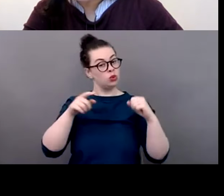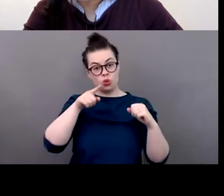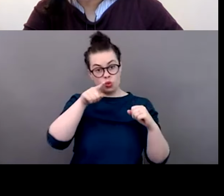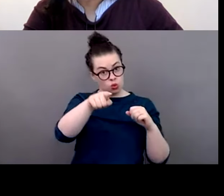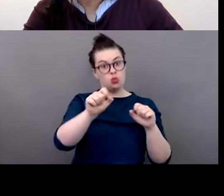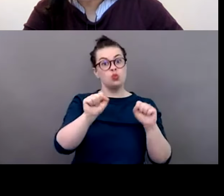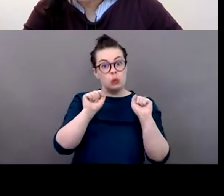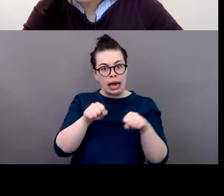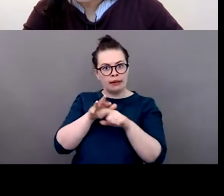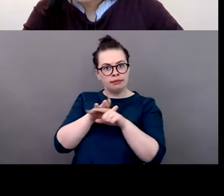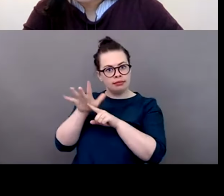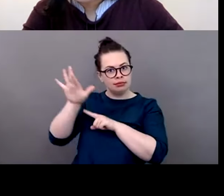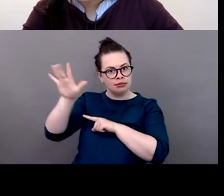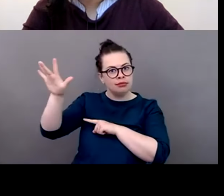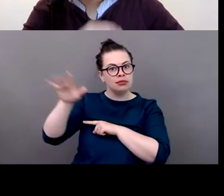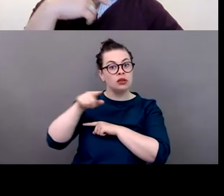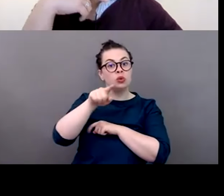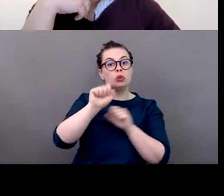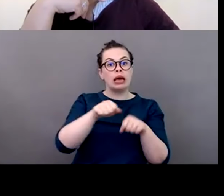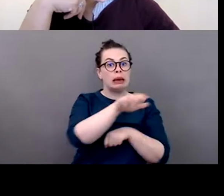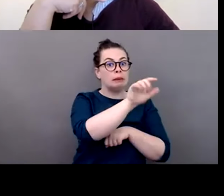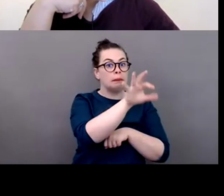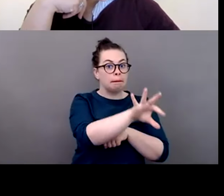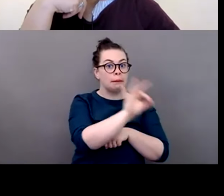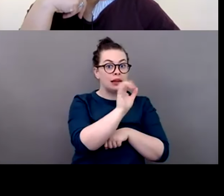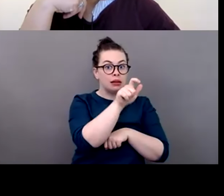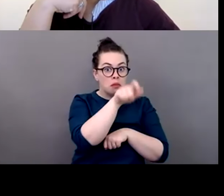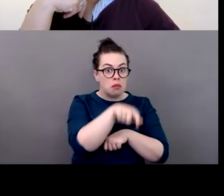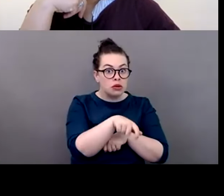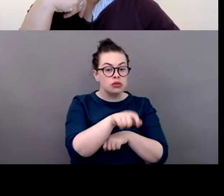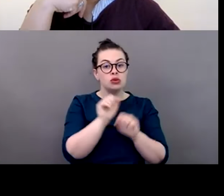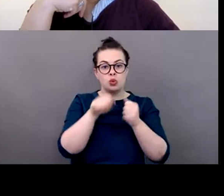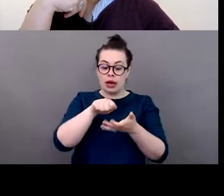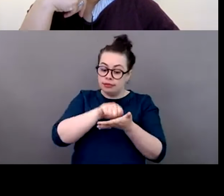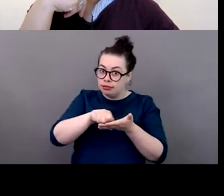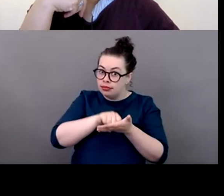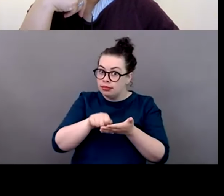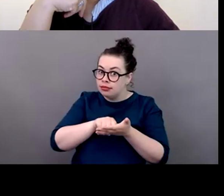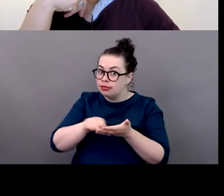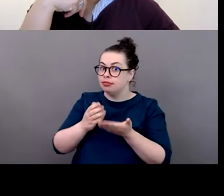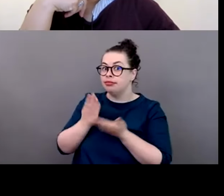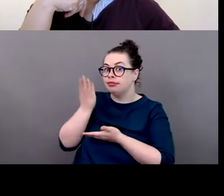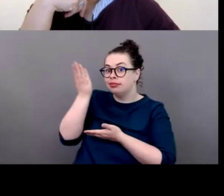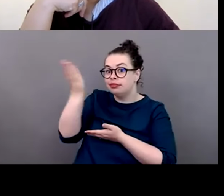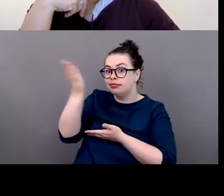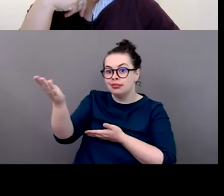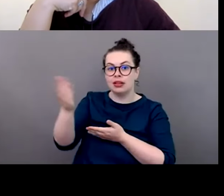client. And you as a researcher can be aware of things which lawyers are often not. What are